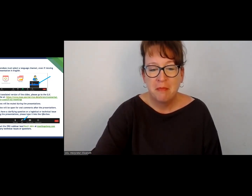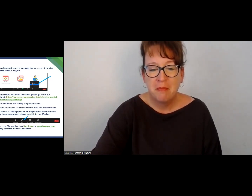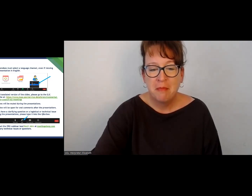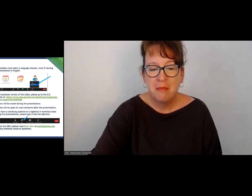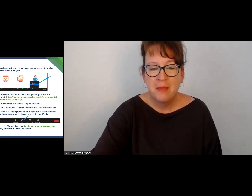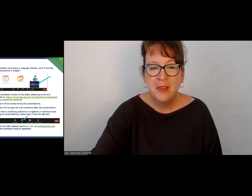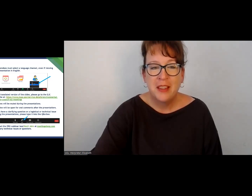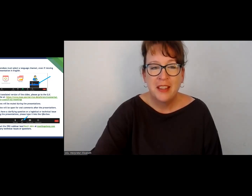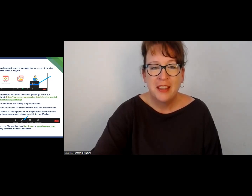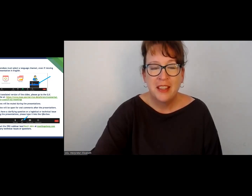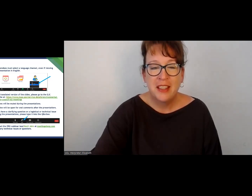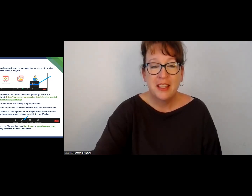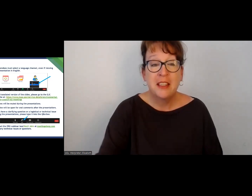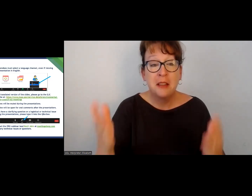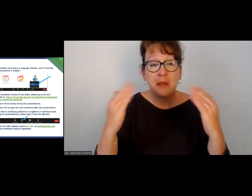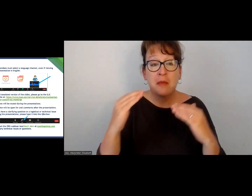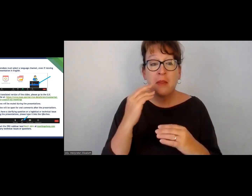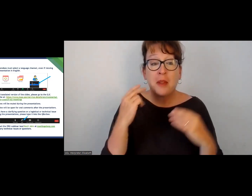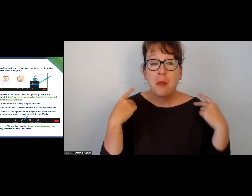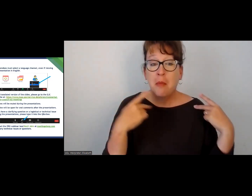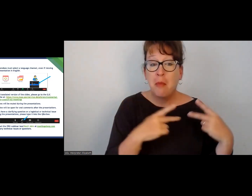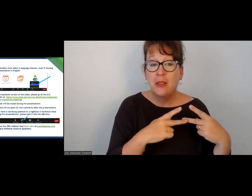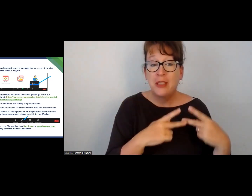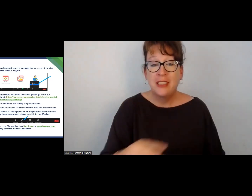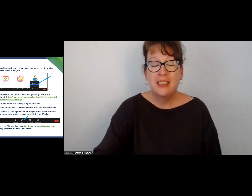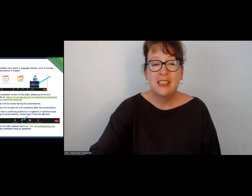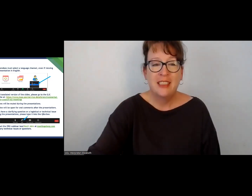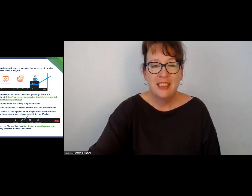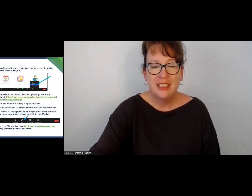All right, Portuguese.